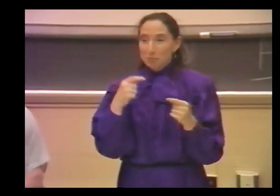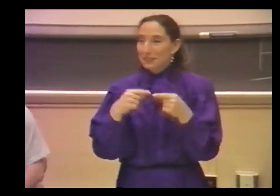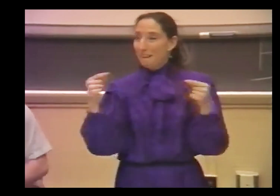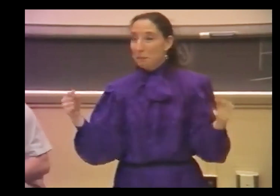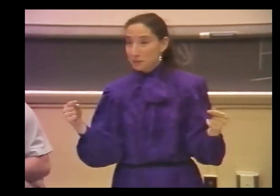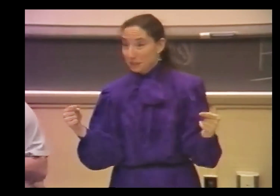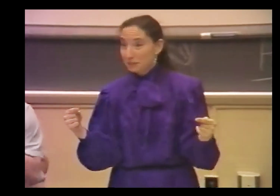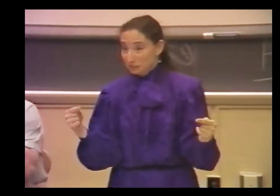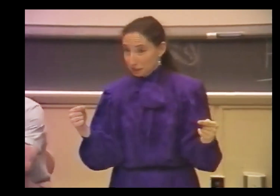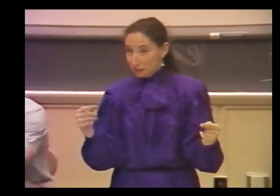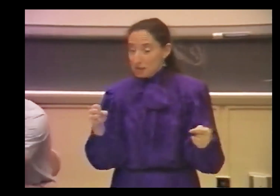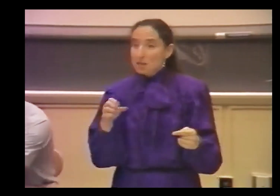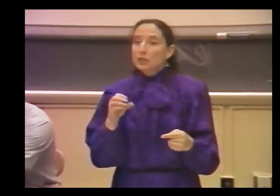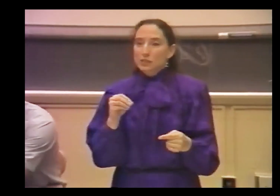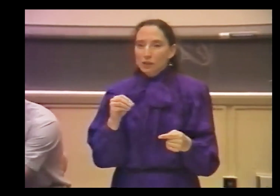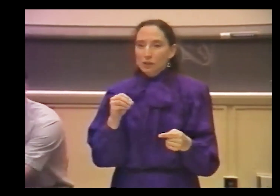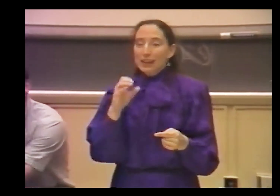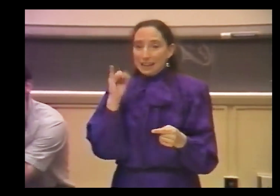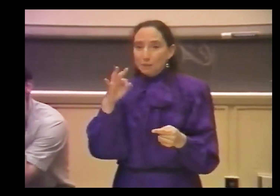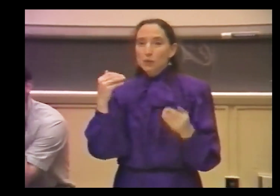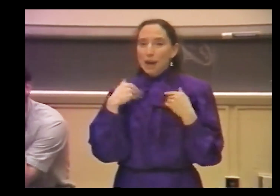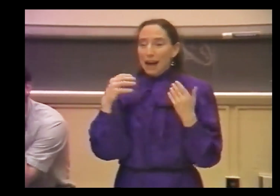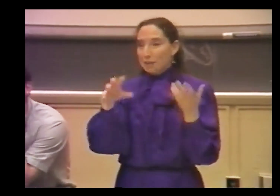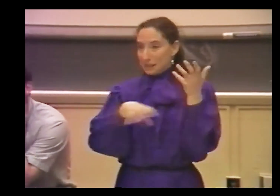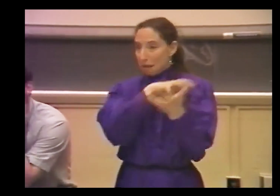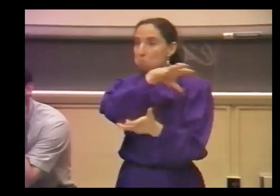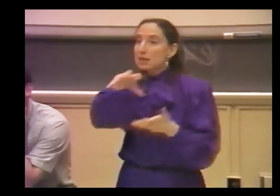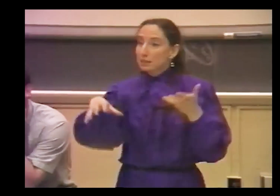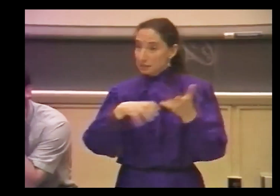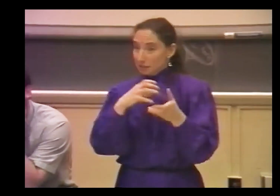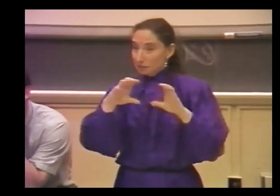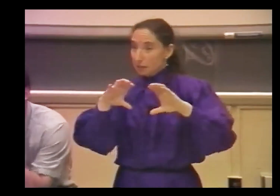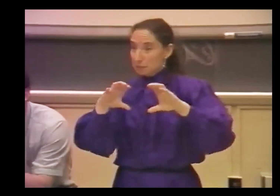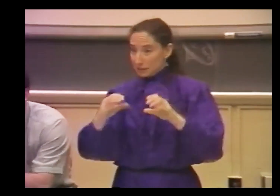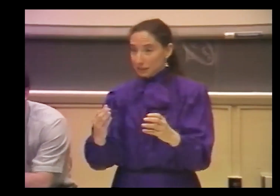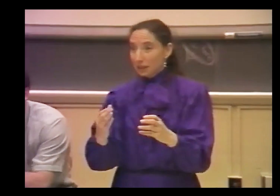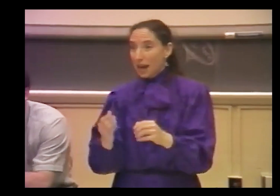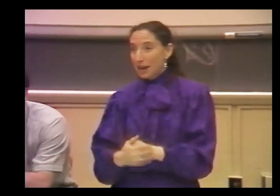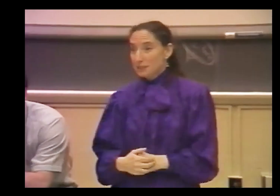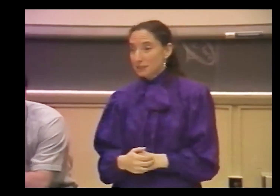be the opposite. So if you have, say, a mixed class,